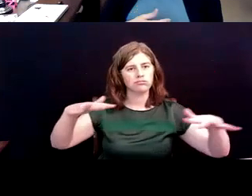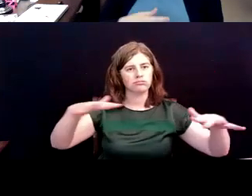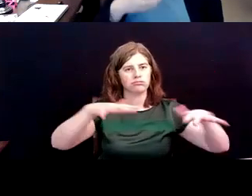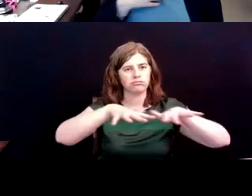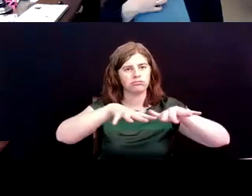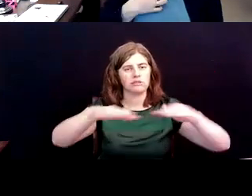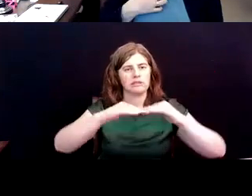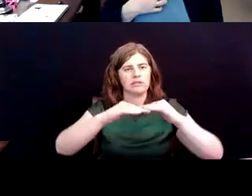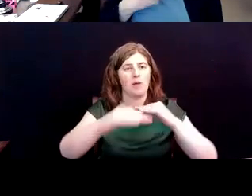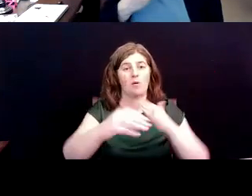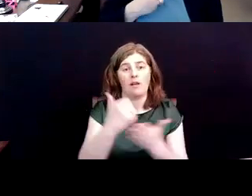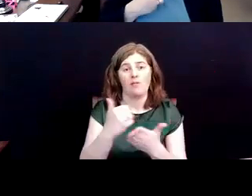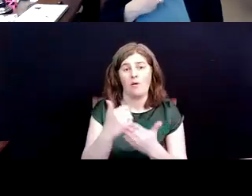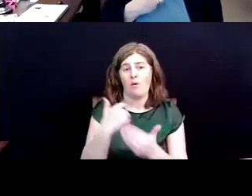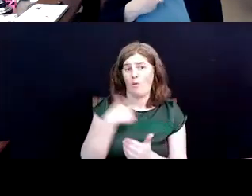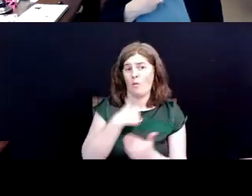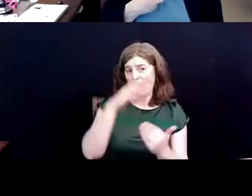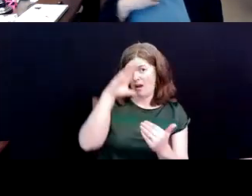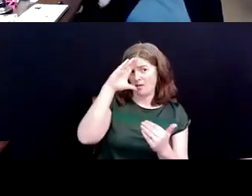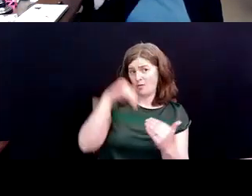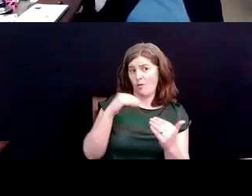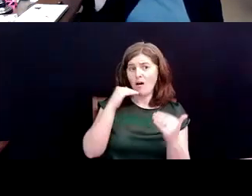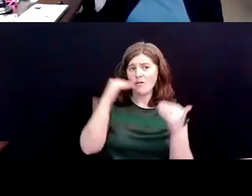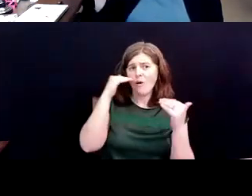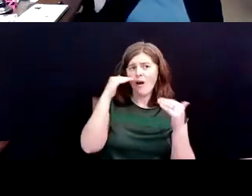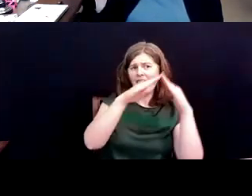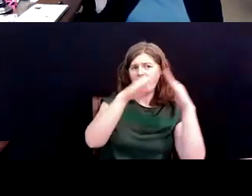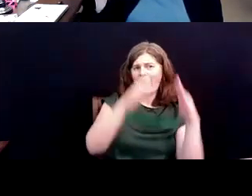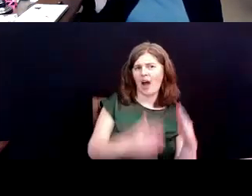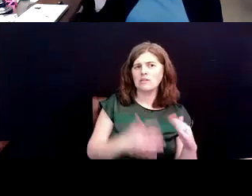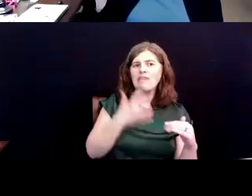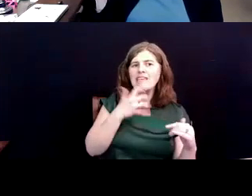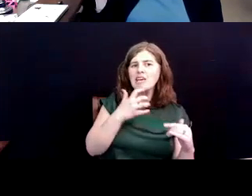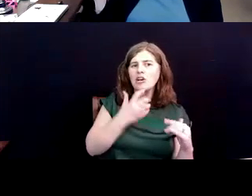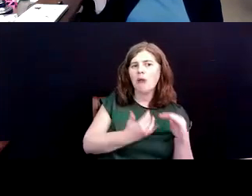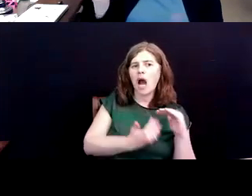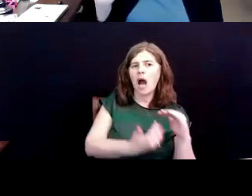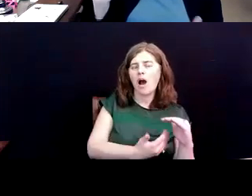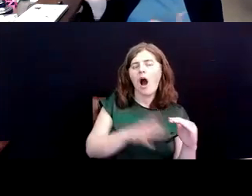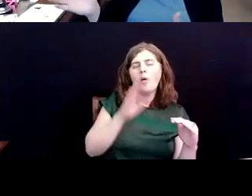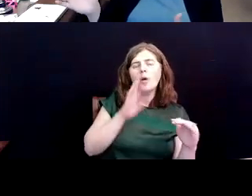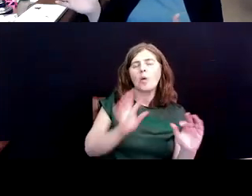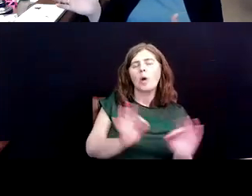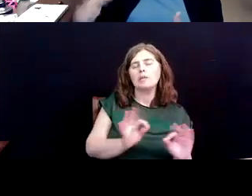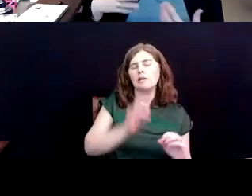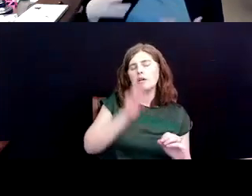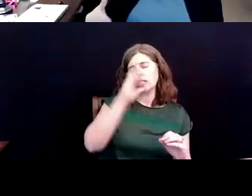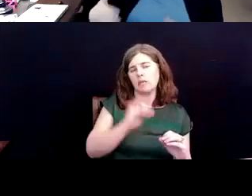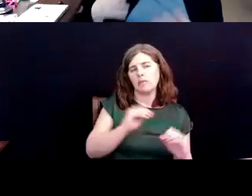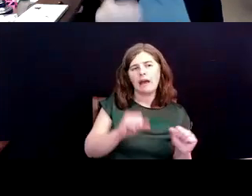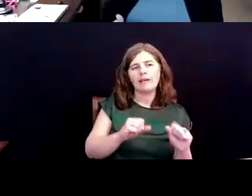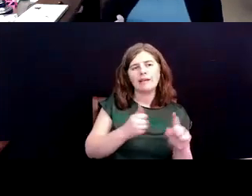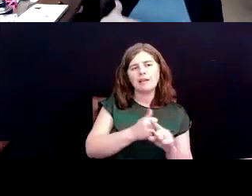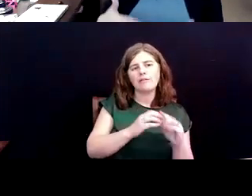again, we as adults understand that the furnace just kicked on and we were like, furnace, no big deal, roll over, fall back to sleep.